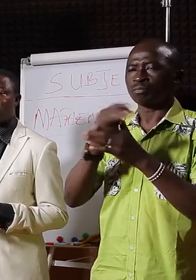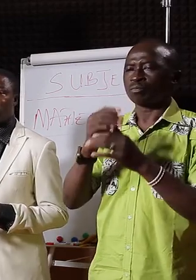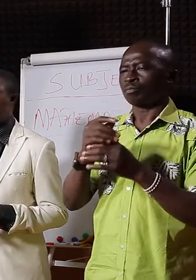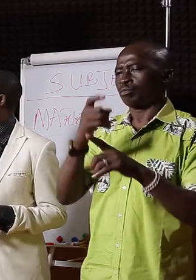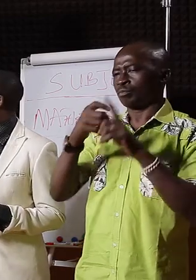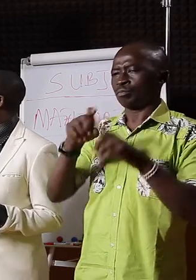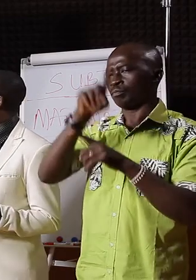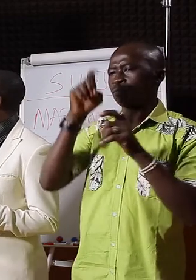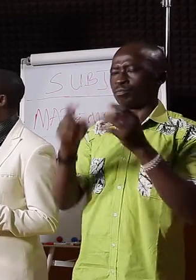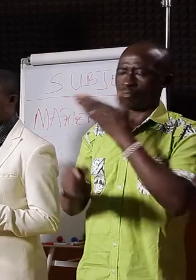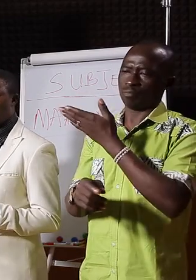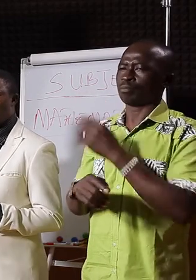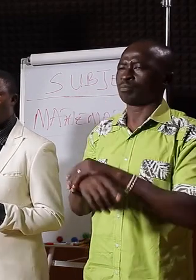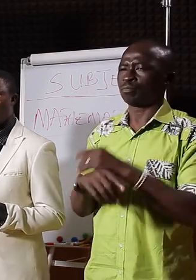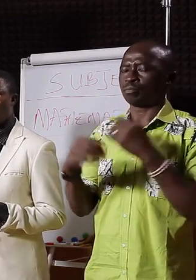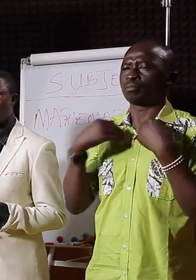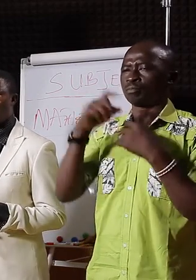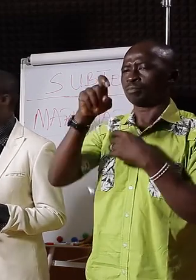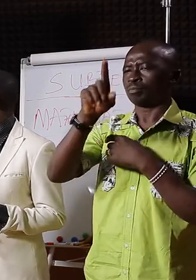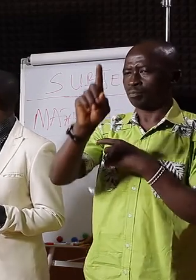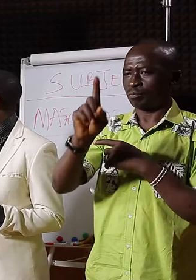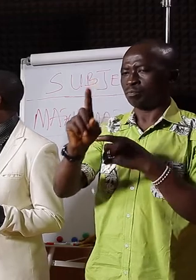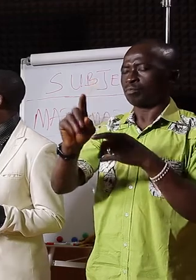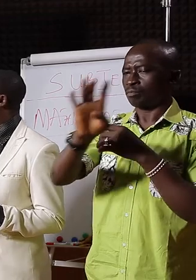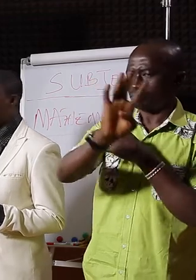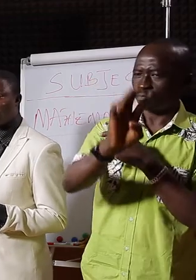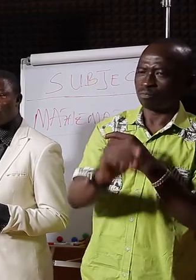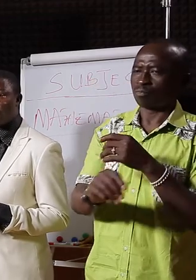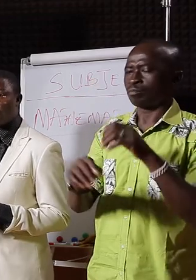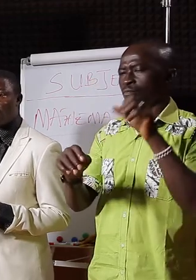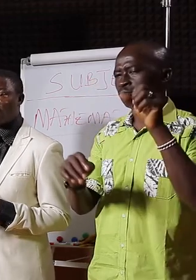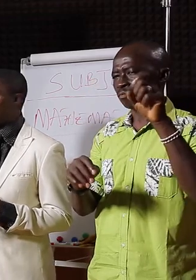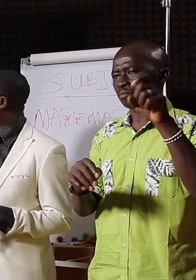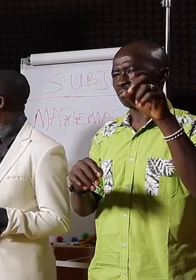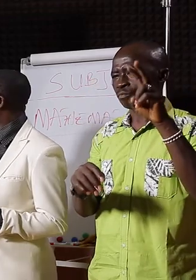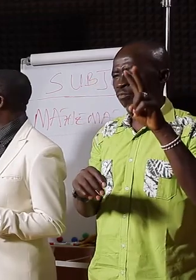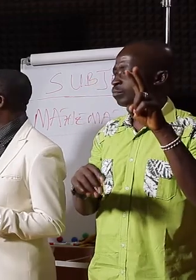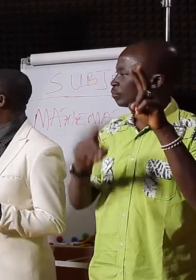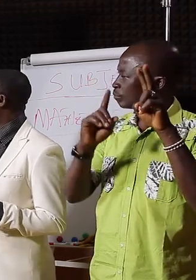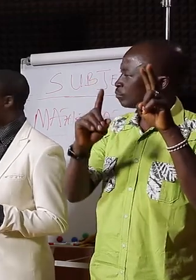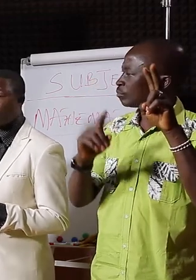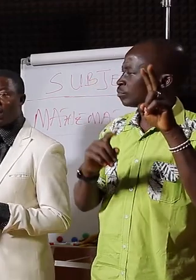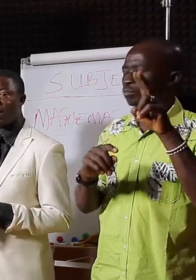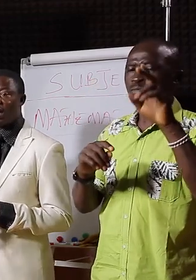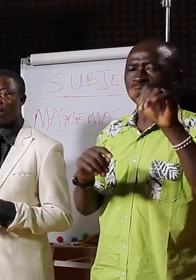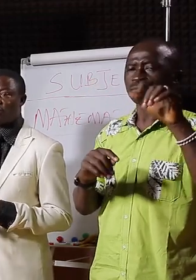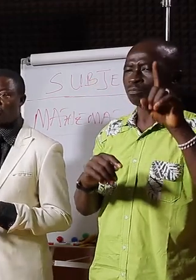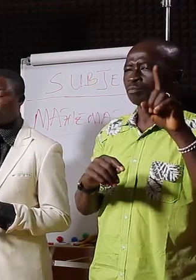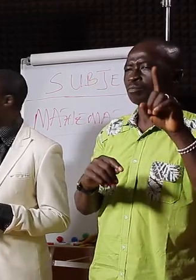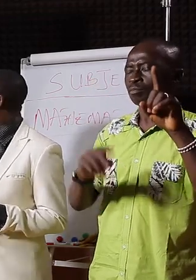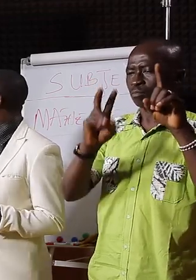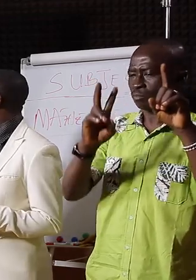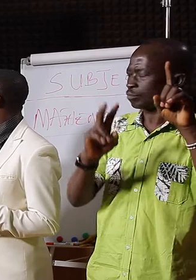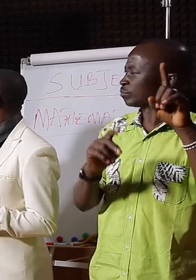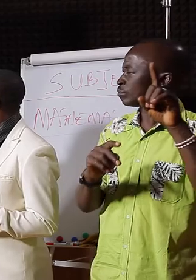question given, we have x1 as 4, we have s2 as 1, we have y1 as